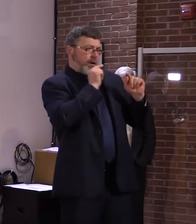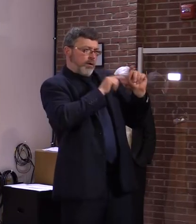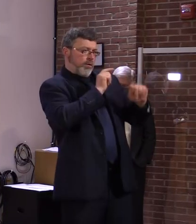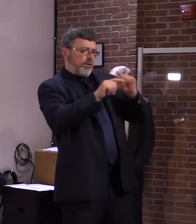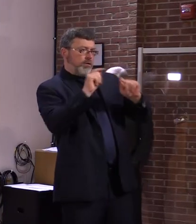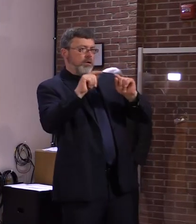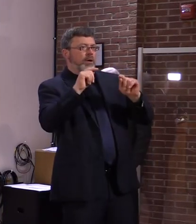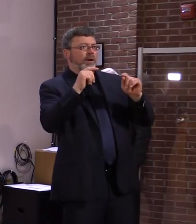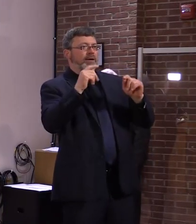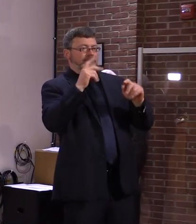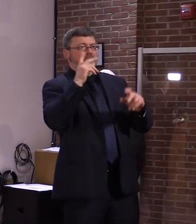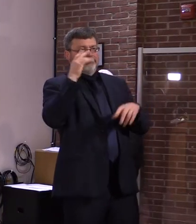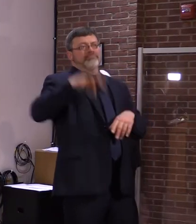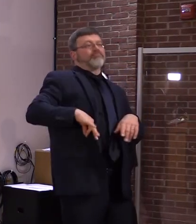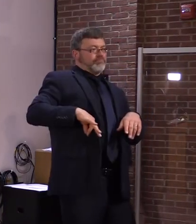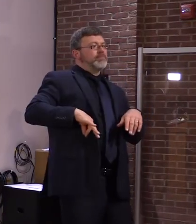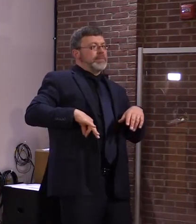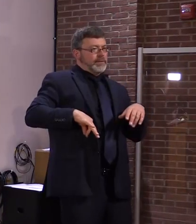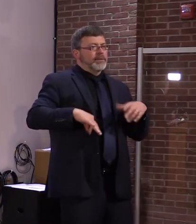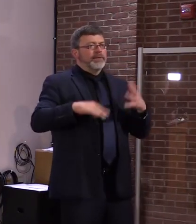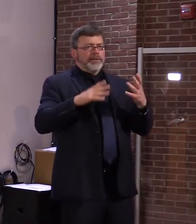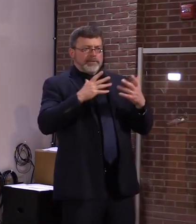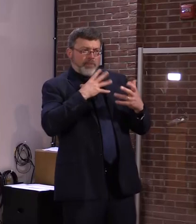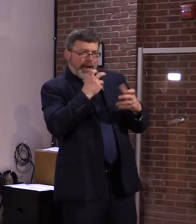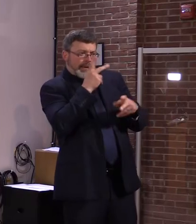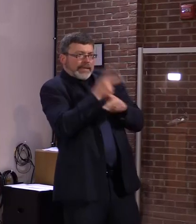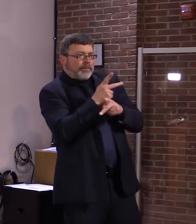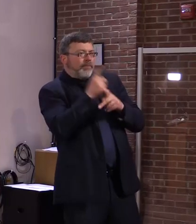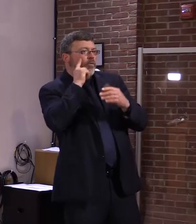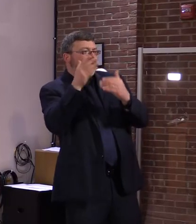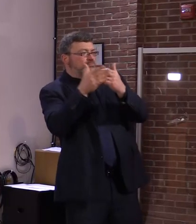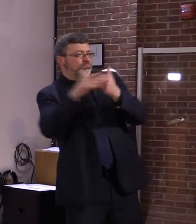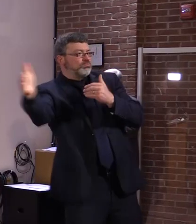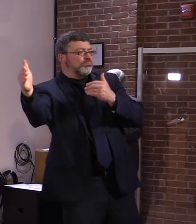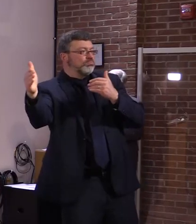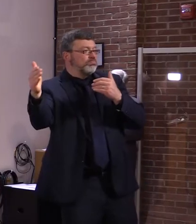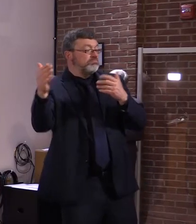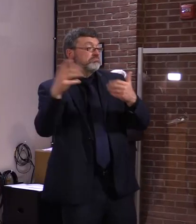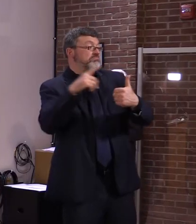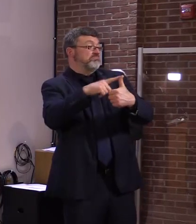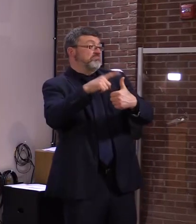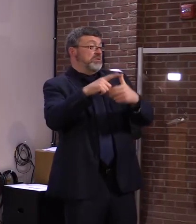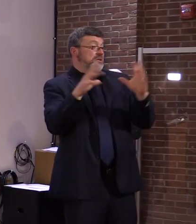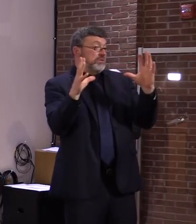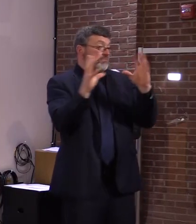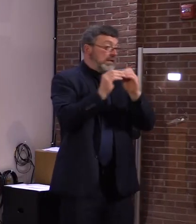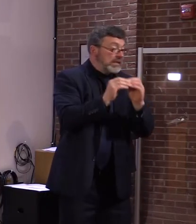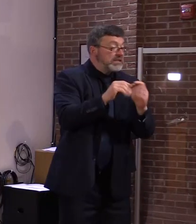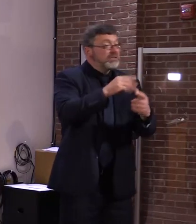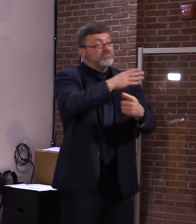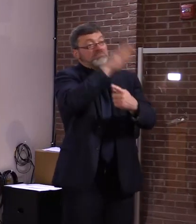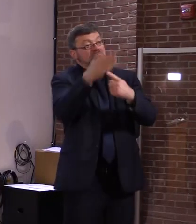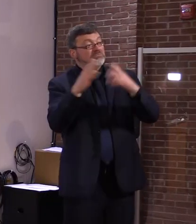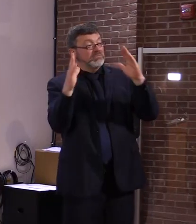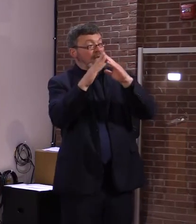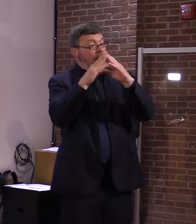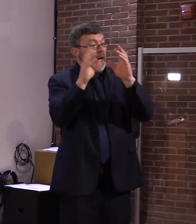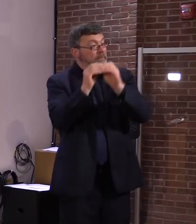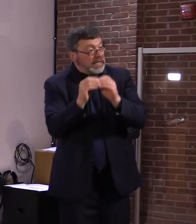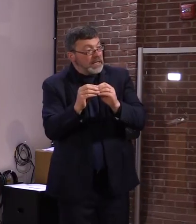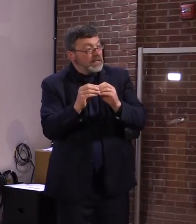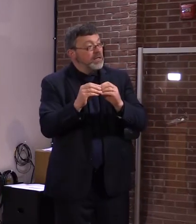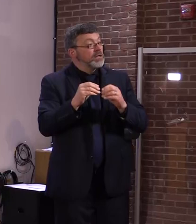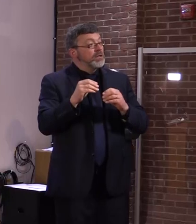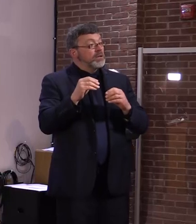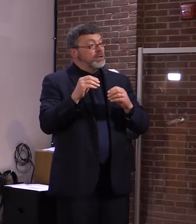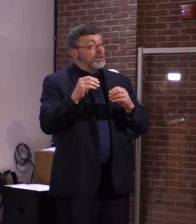some of the remote type of meetings and the ability to flip back and forth and to provide accessibility to